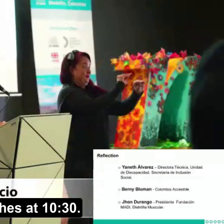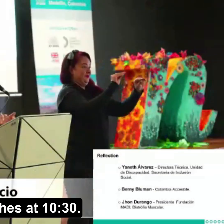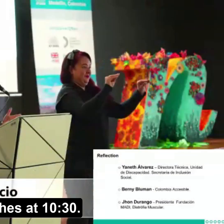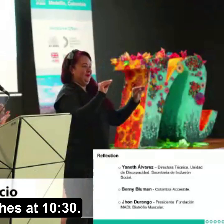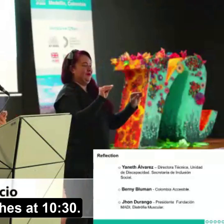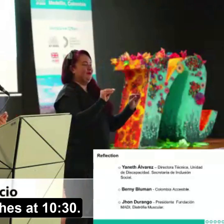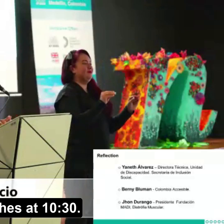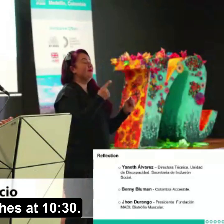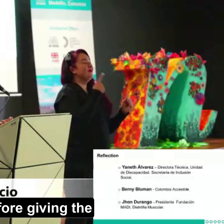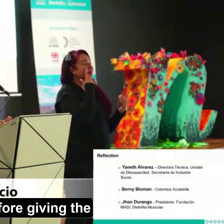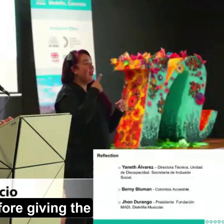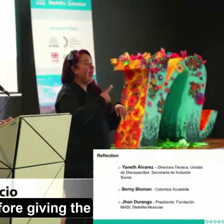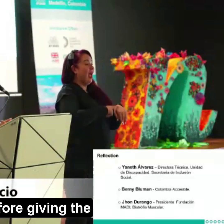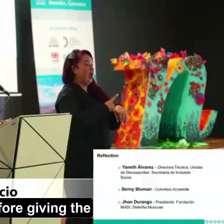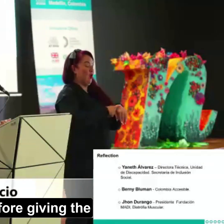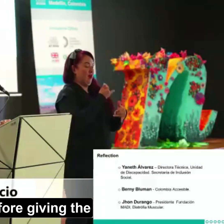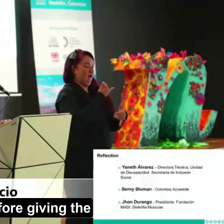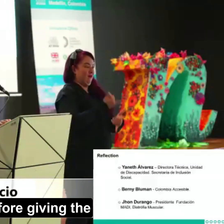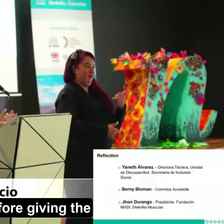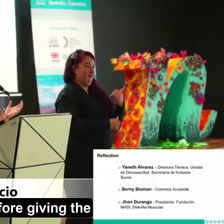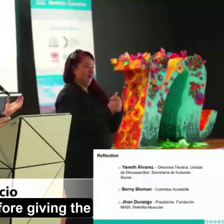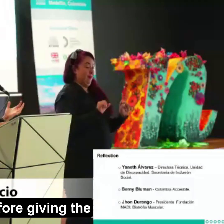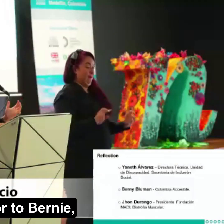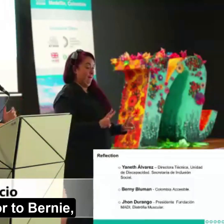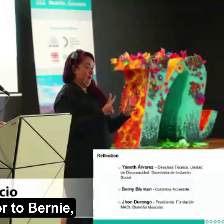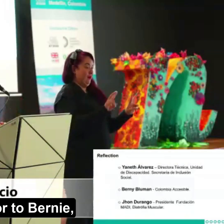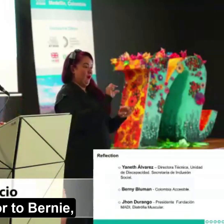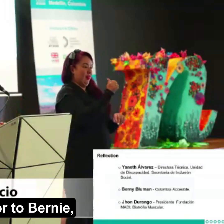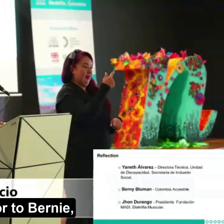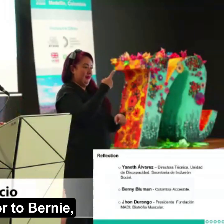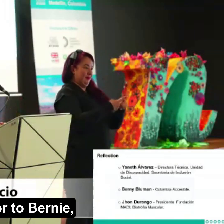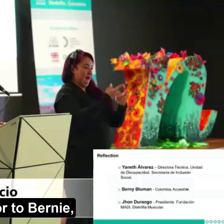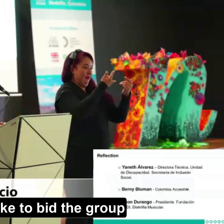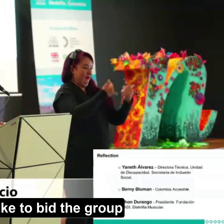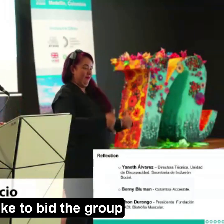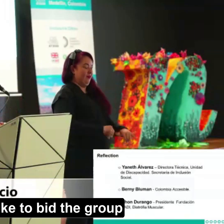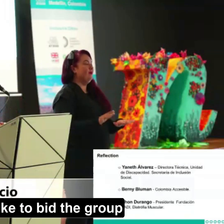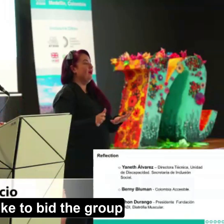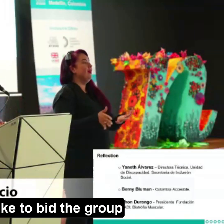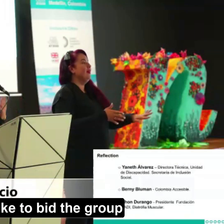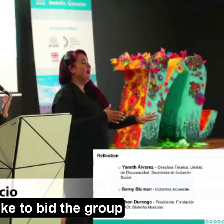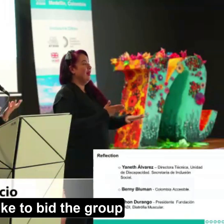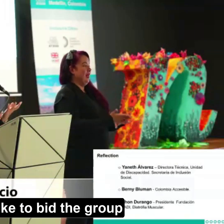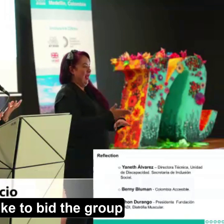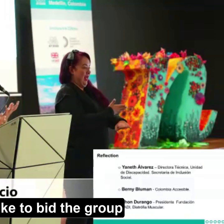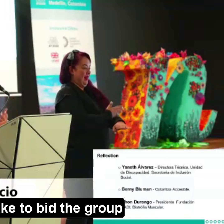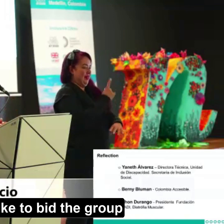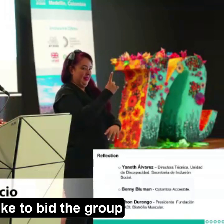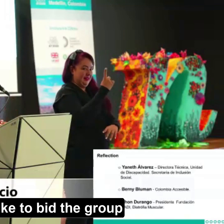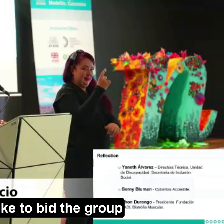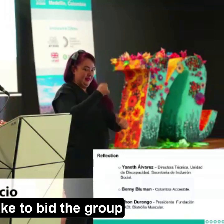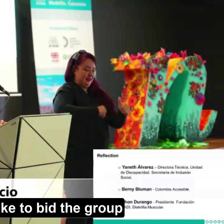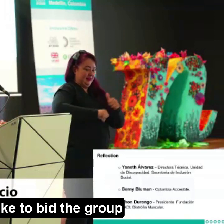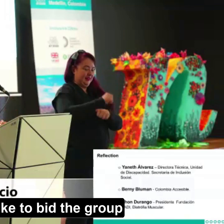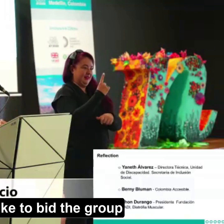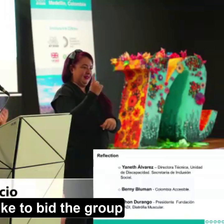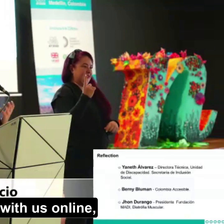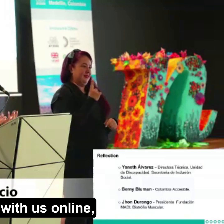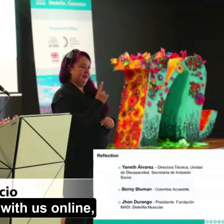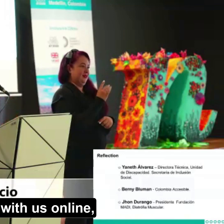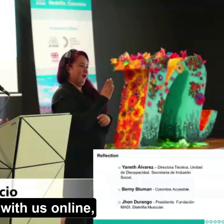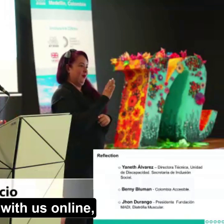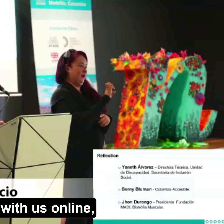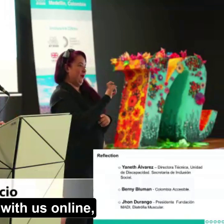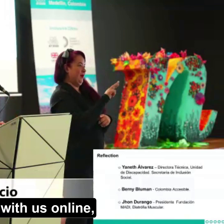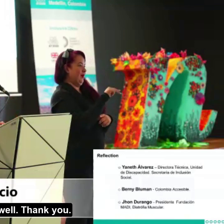live finishes at 10:30. So before giving the floor to Bernie, we would like to bid the group that